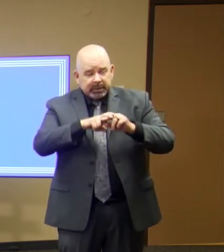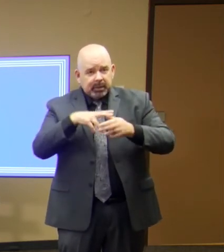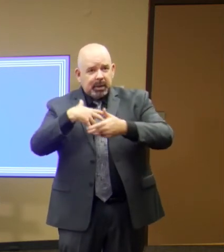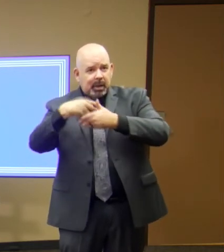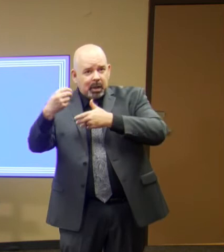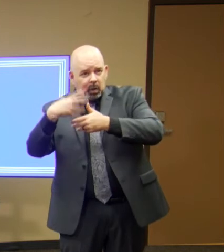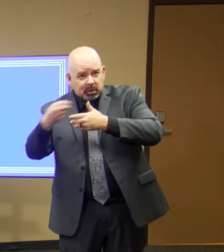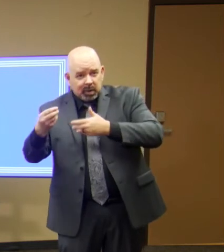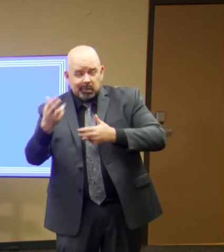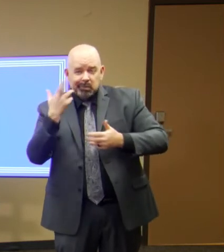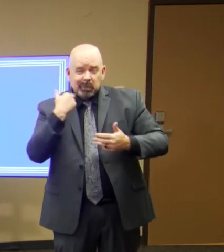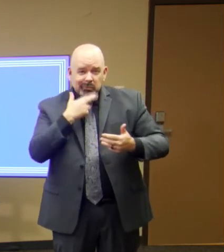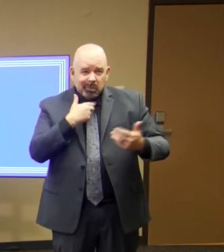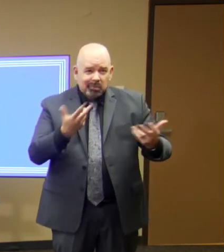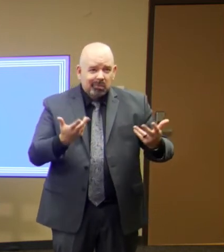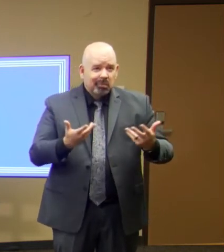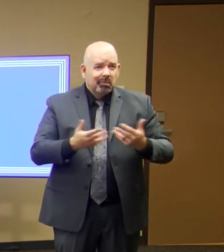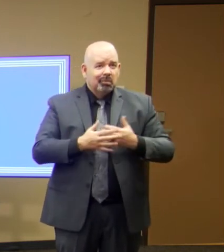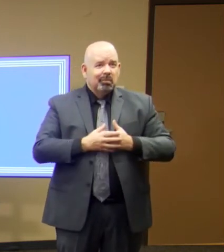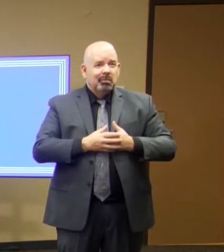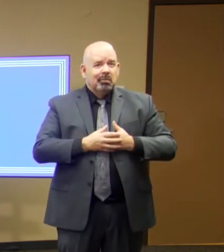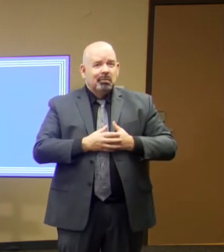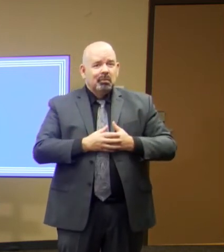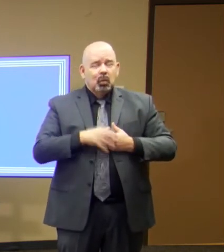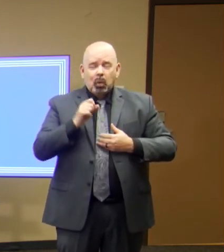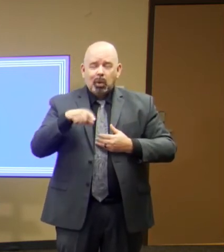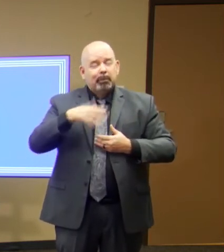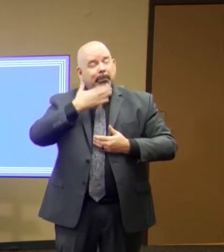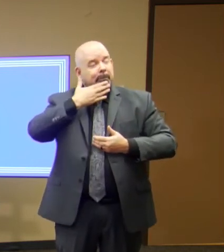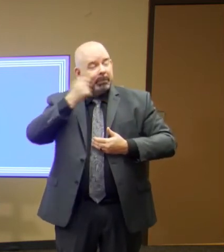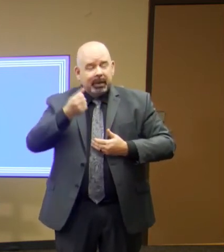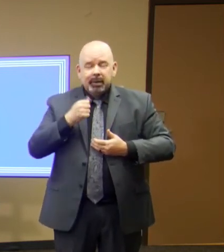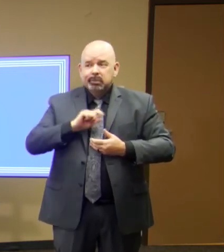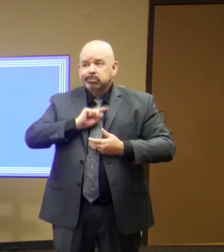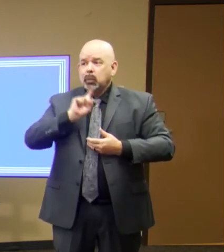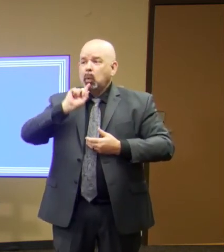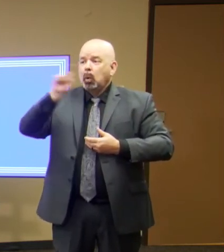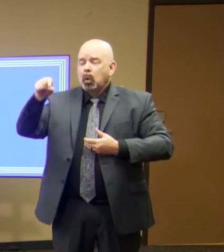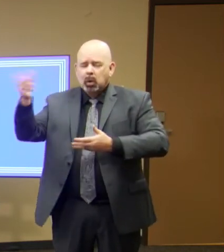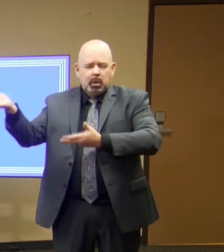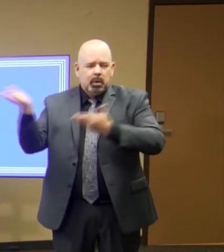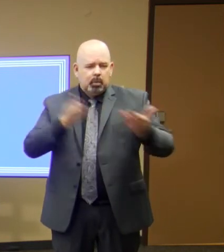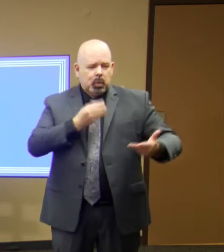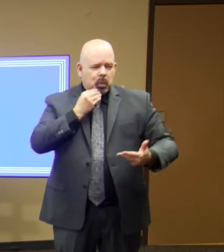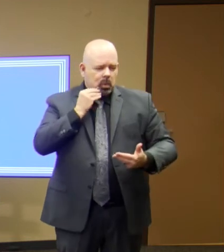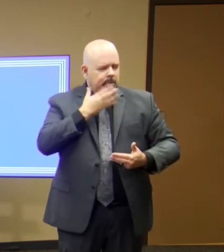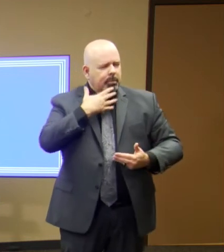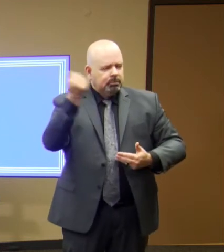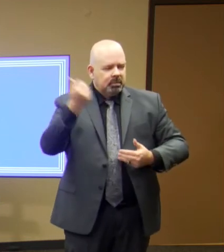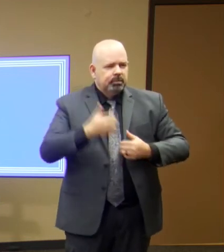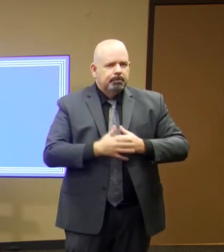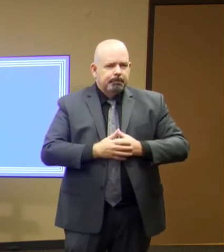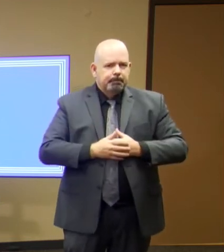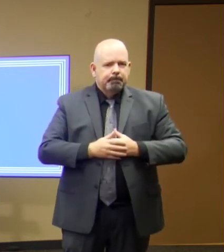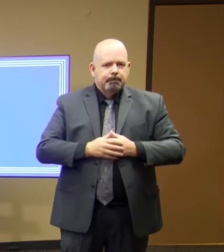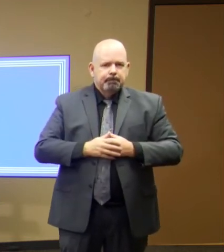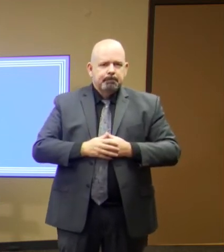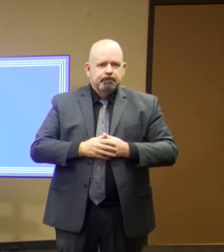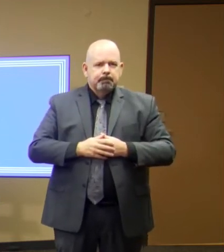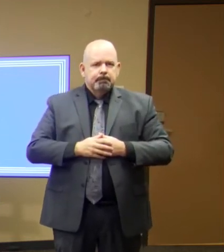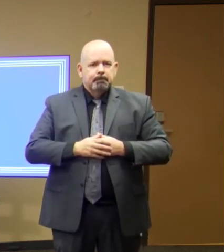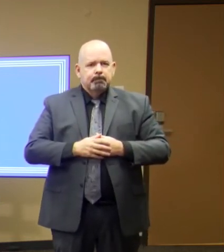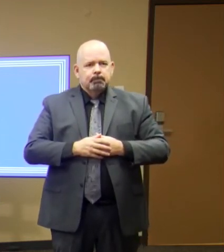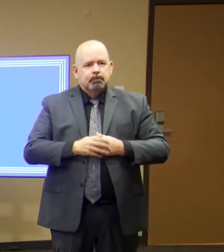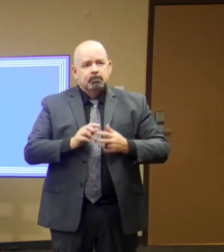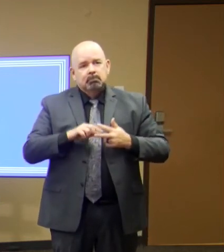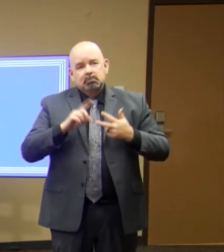takeout. They're asking that all indoor and outdoor activities all indoor activities be limited to